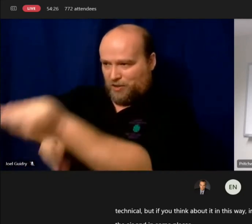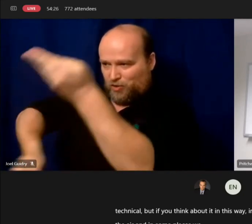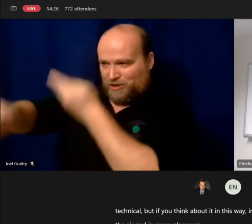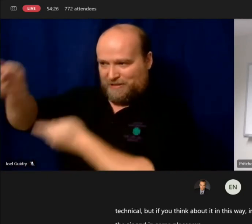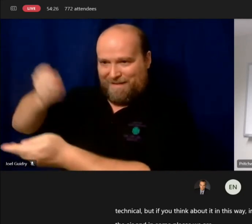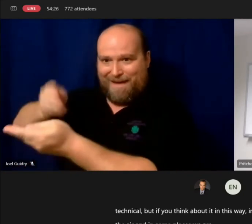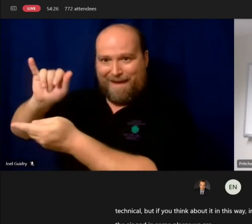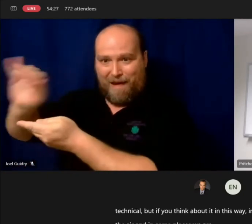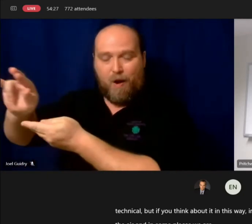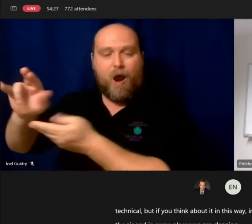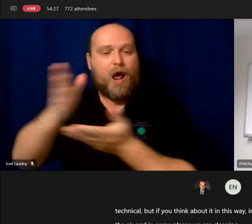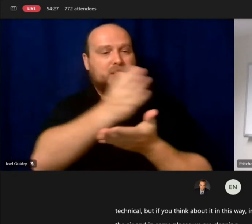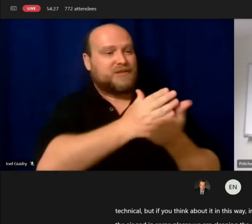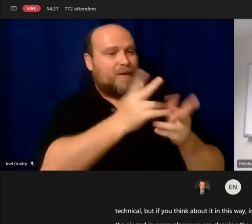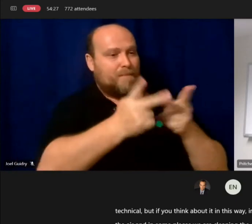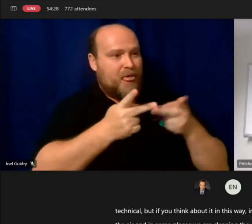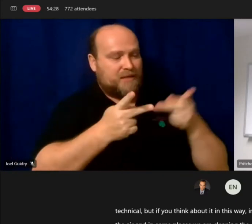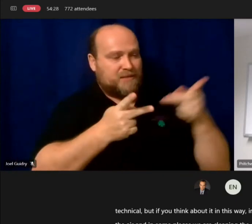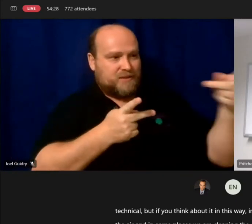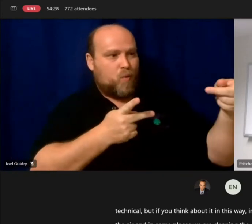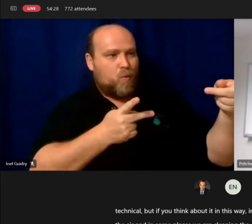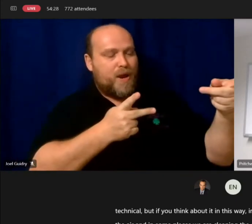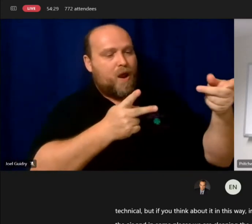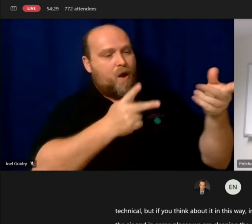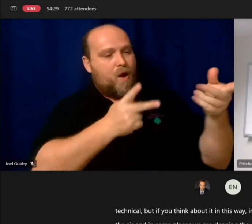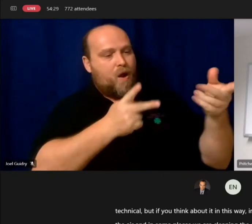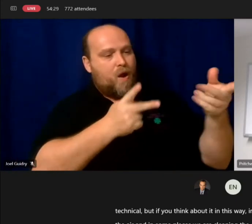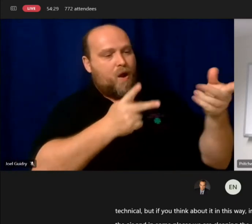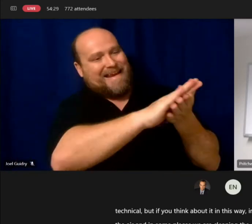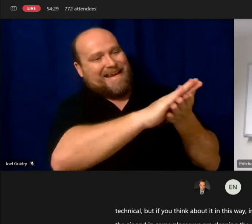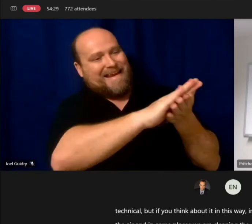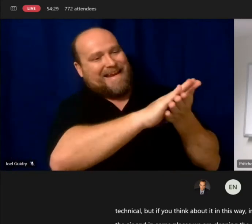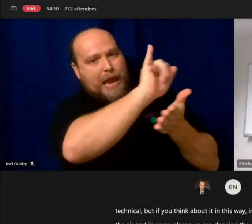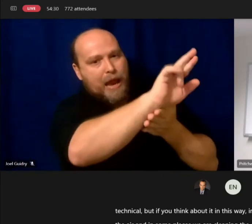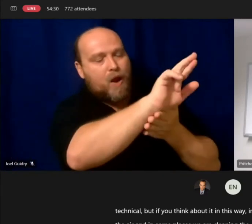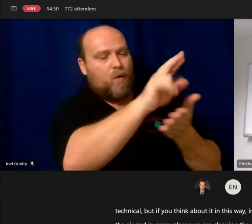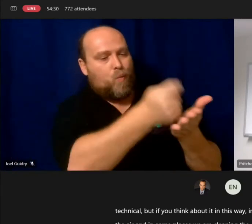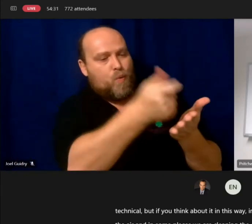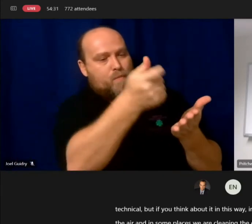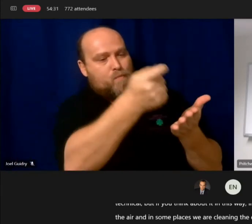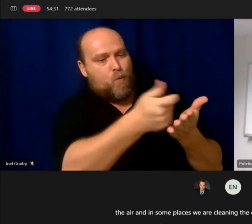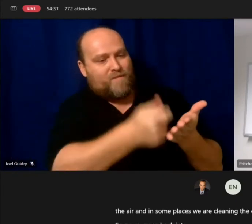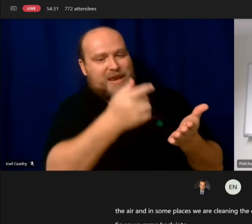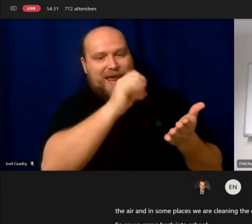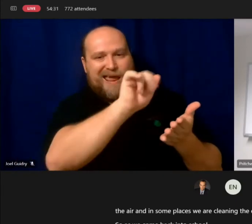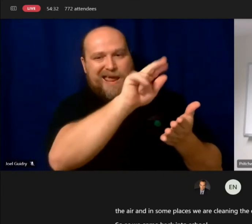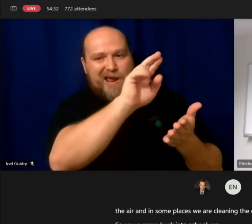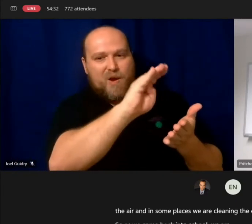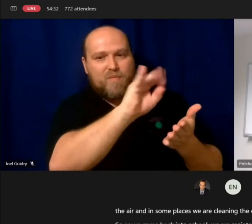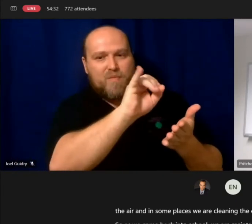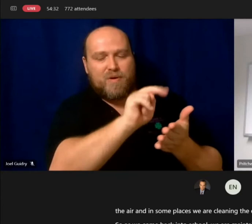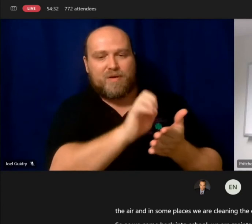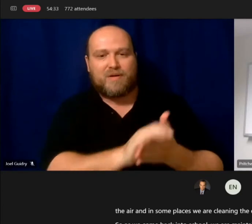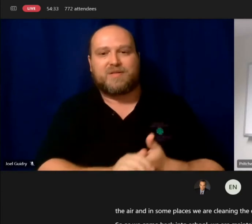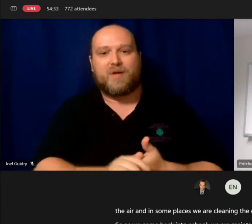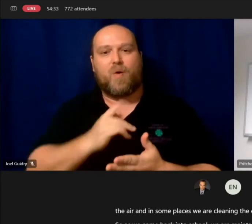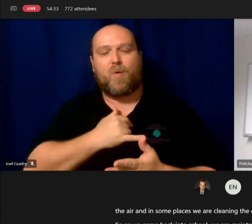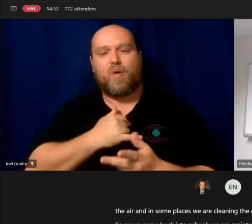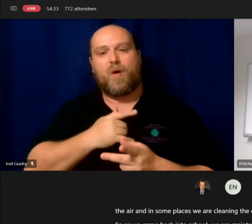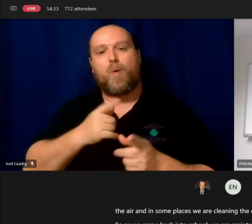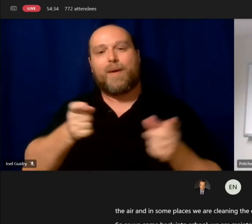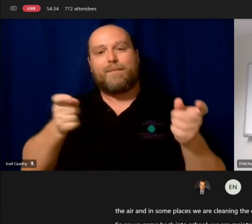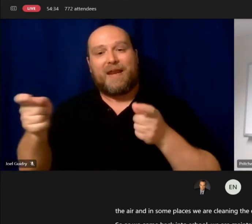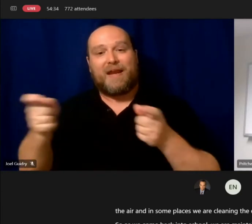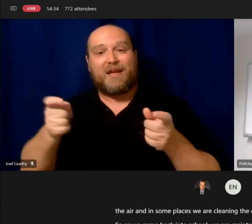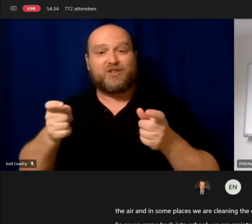particles. So as we come back into school, we are maintaining air quality by managing air circulation